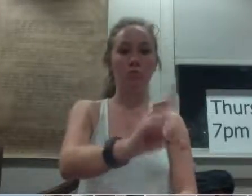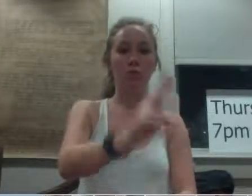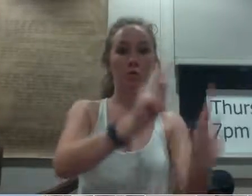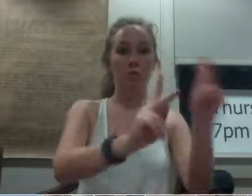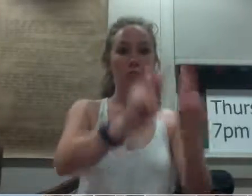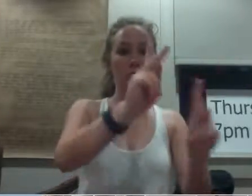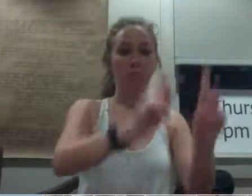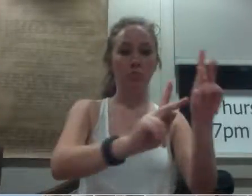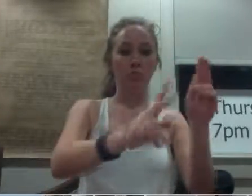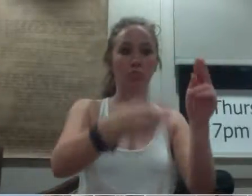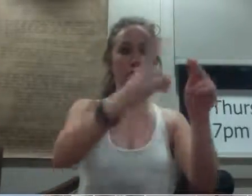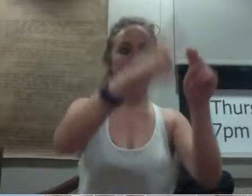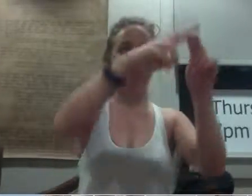to Chicago,